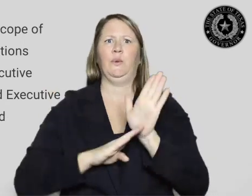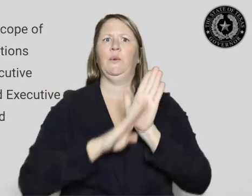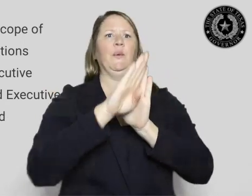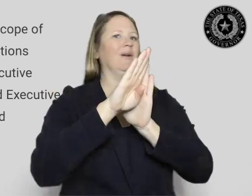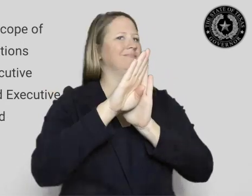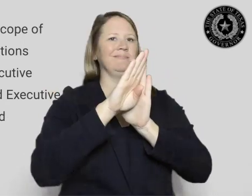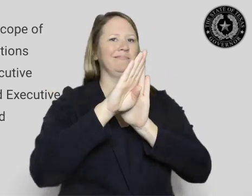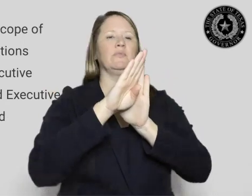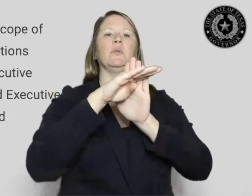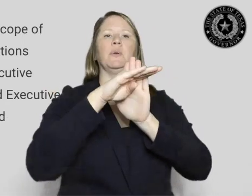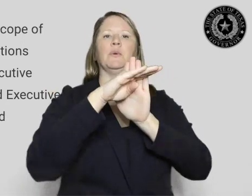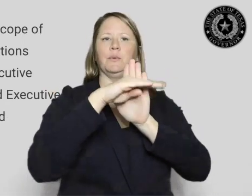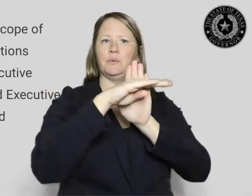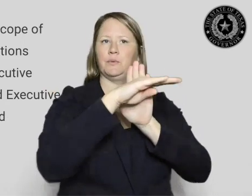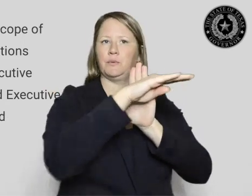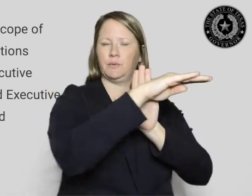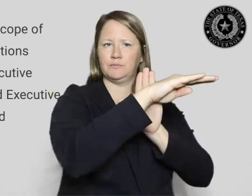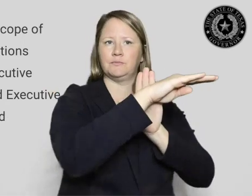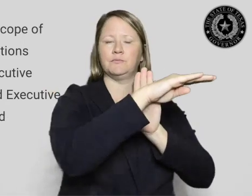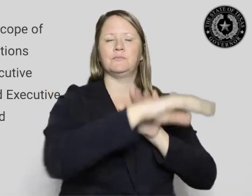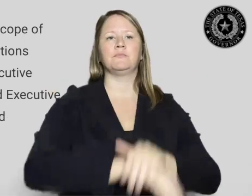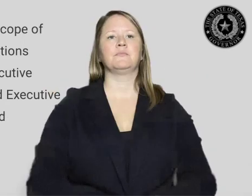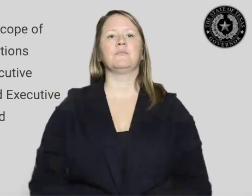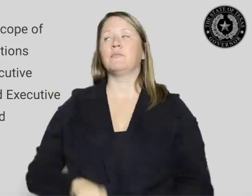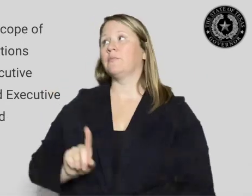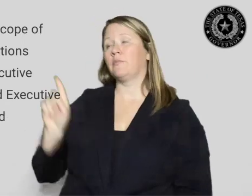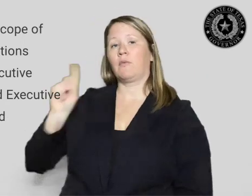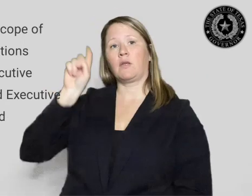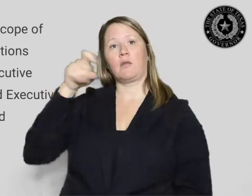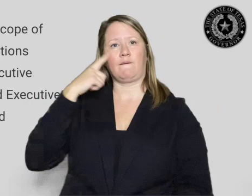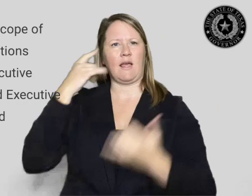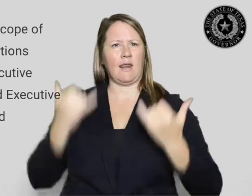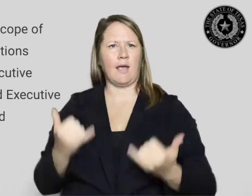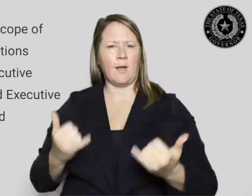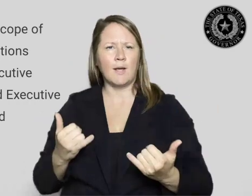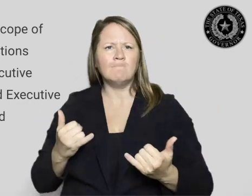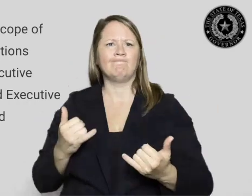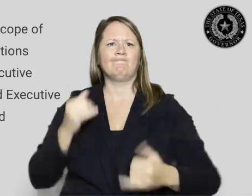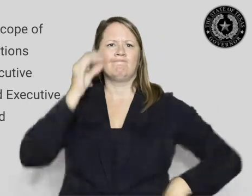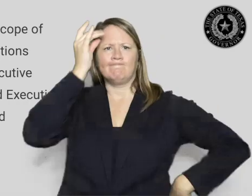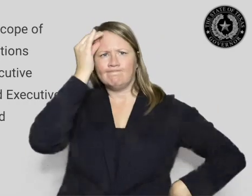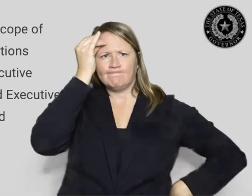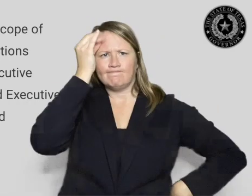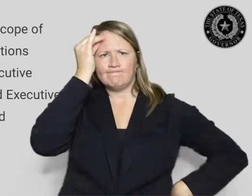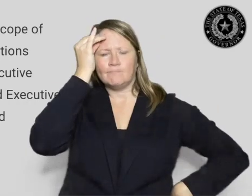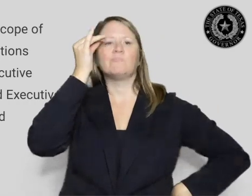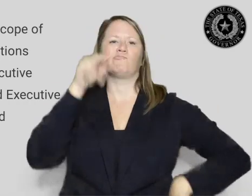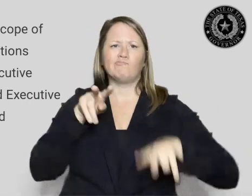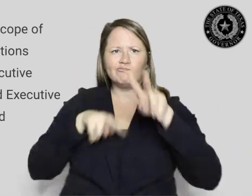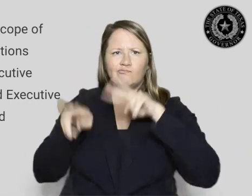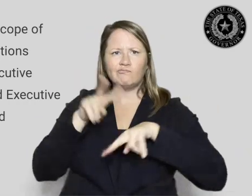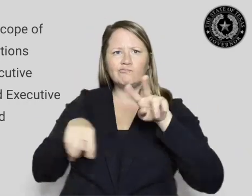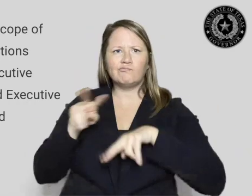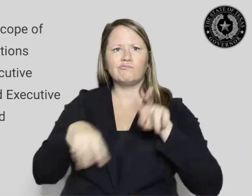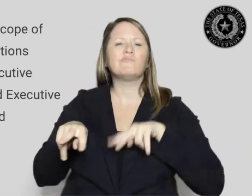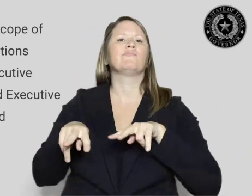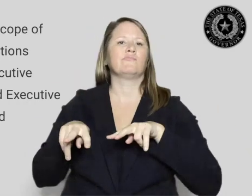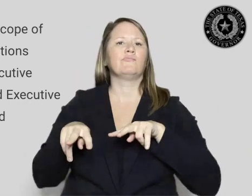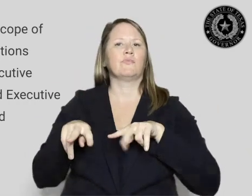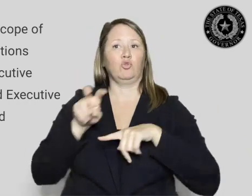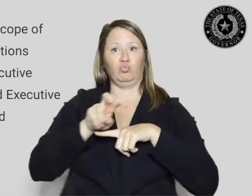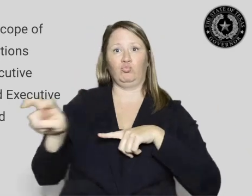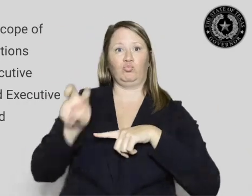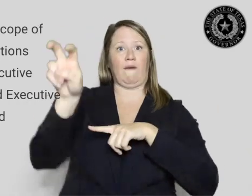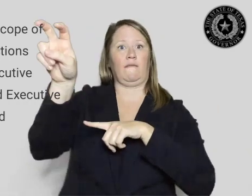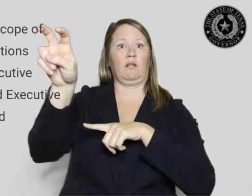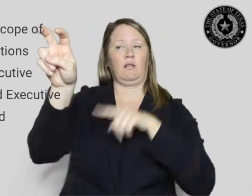restrictions imposed by Executive Order GA-11 and Executive Order GA-12. And